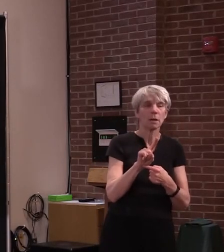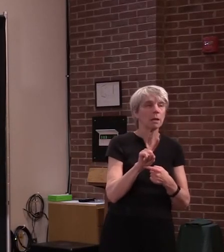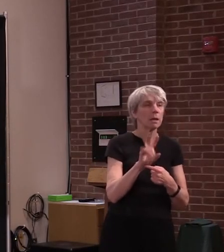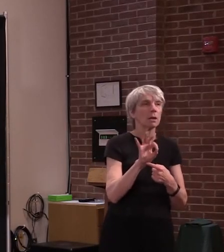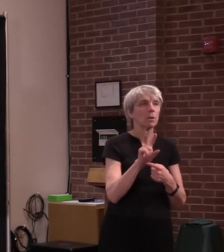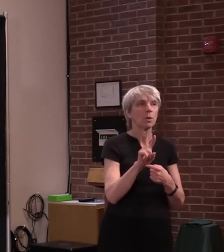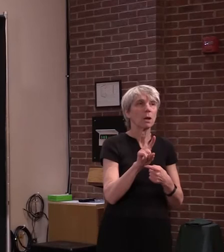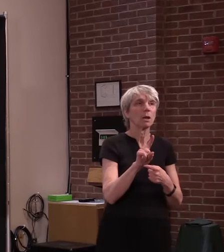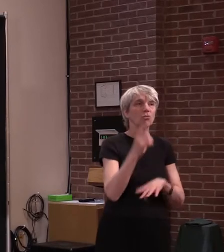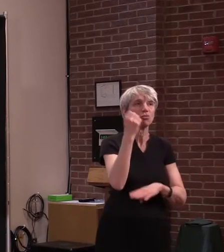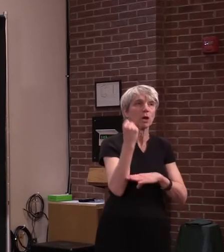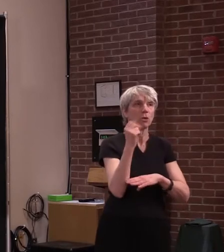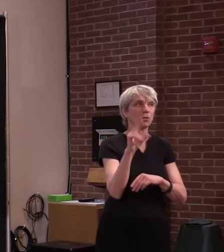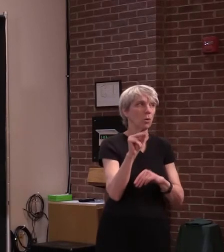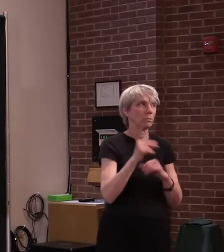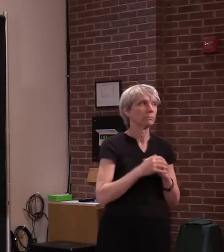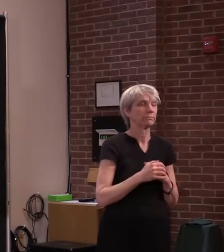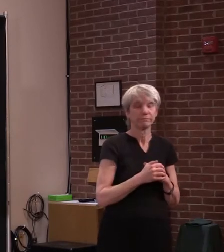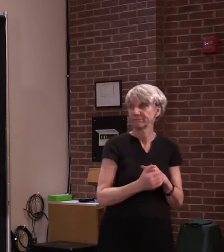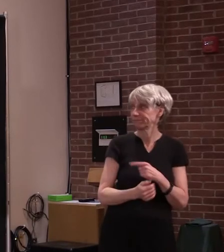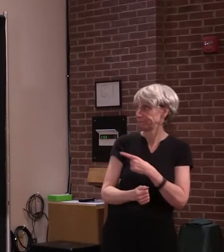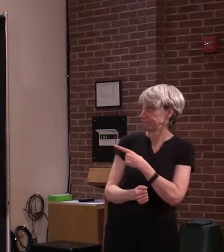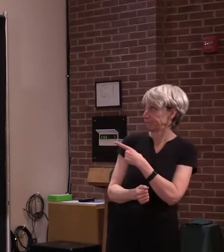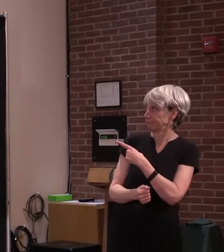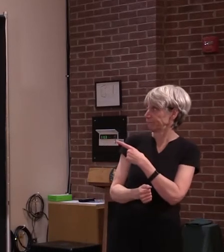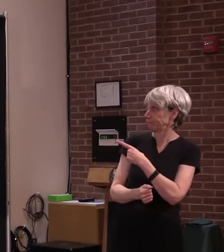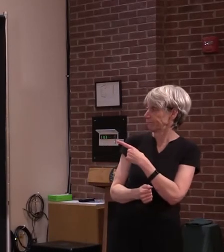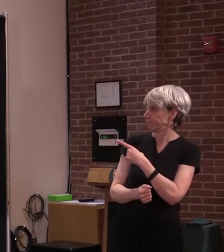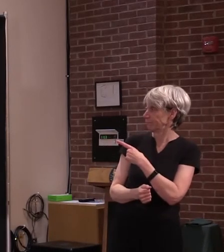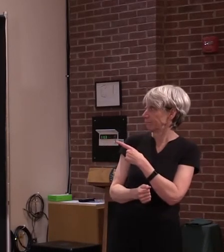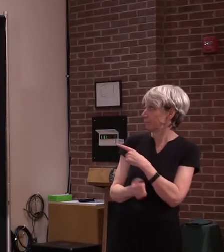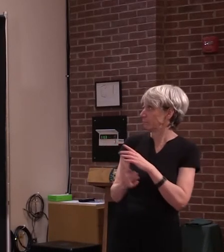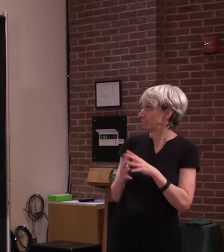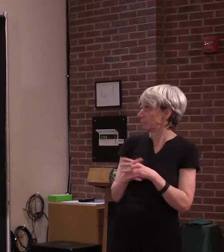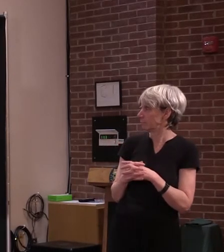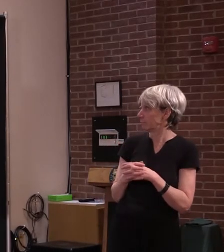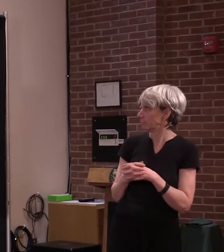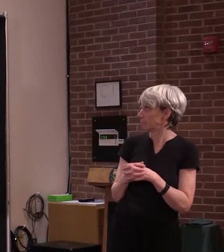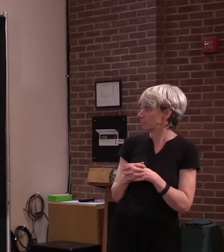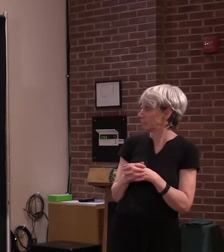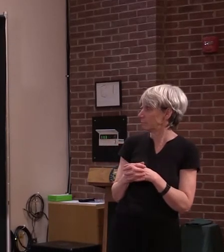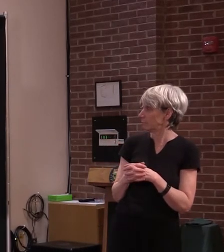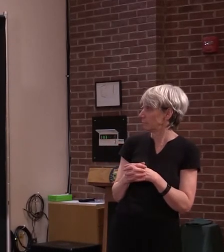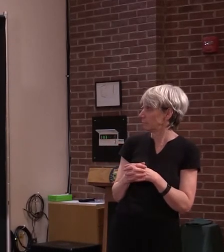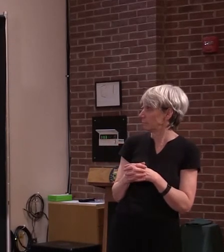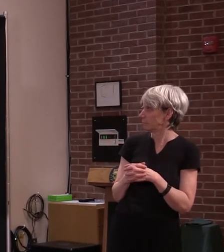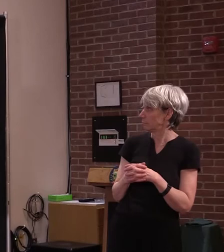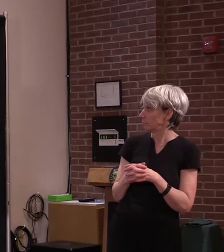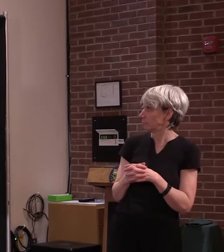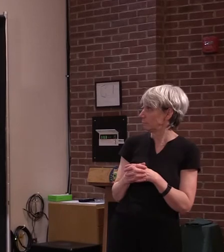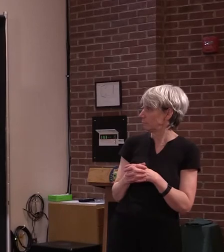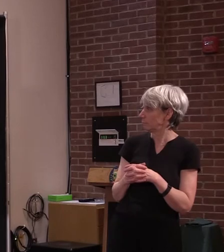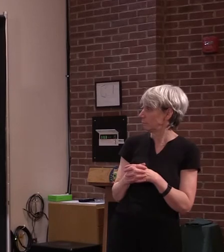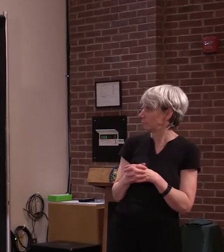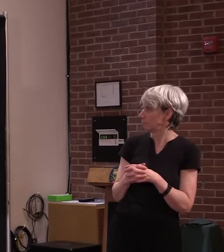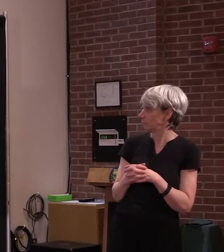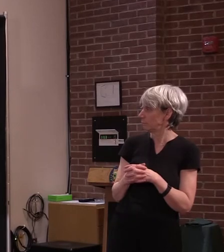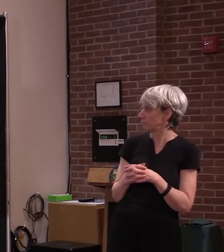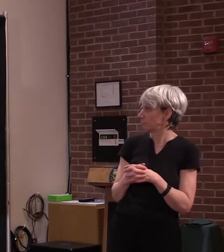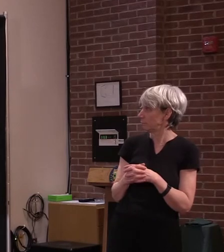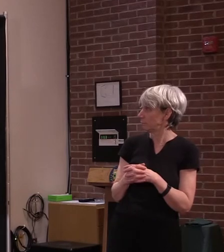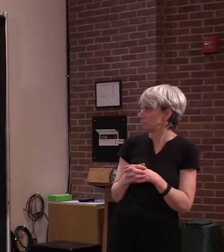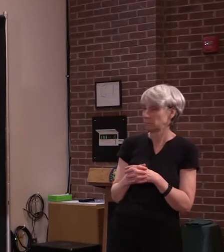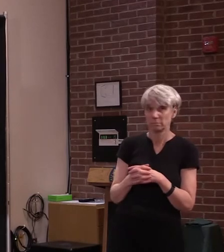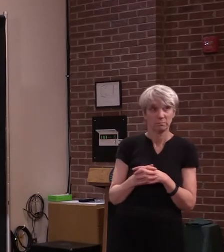but it is not a record. Have we hit the record for